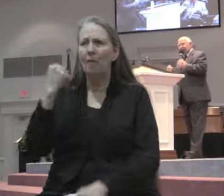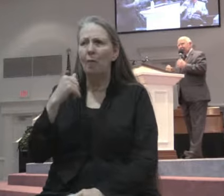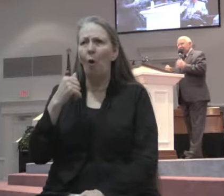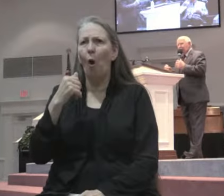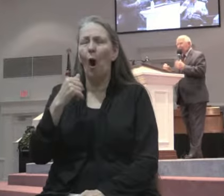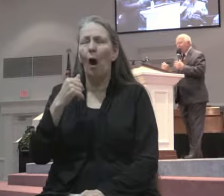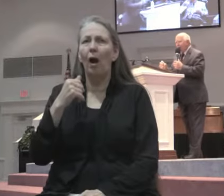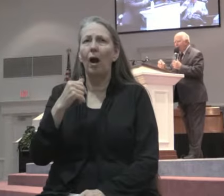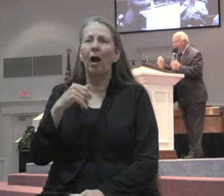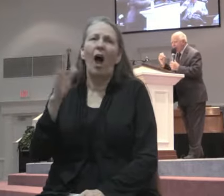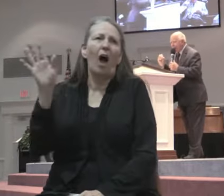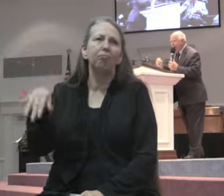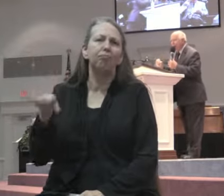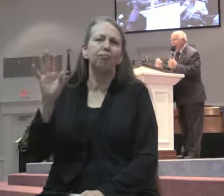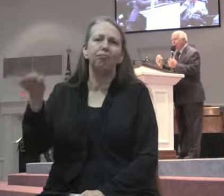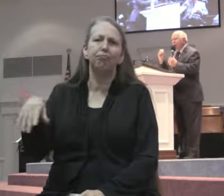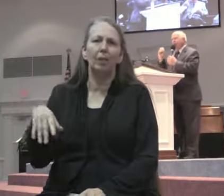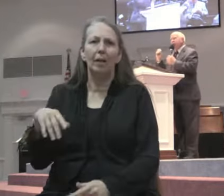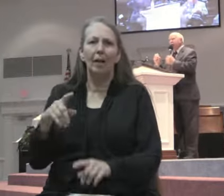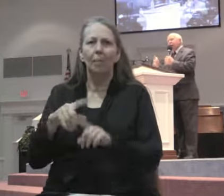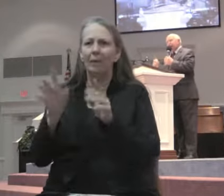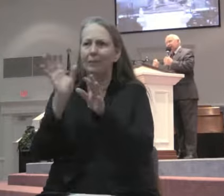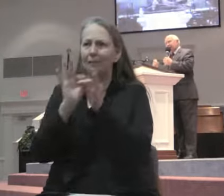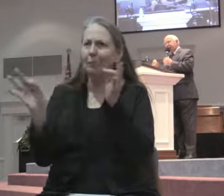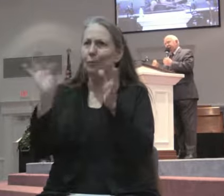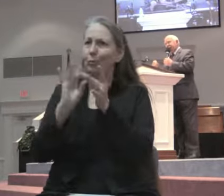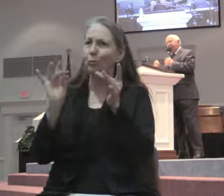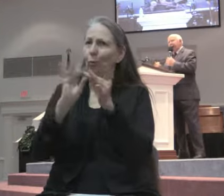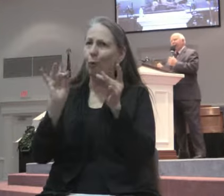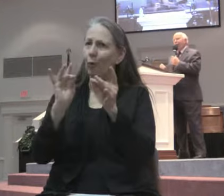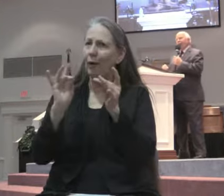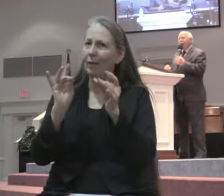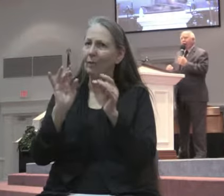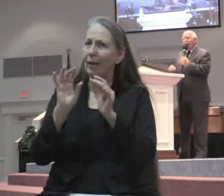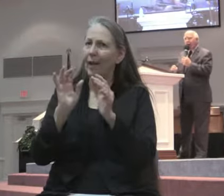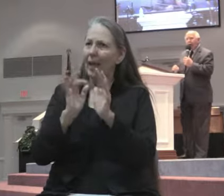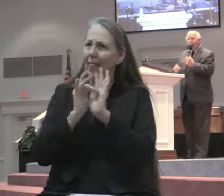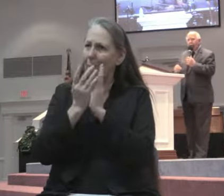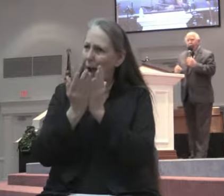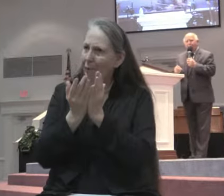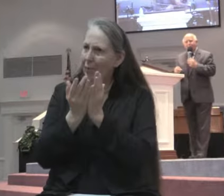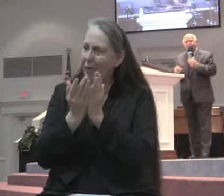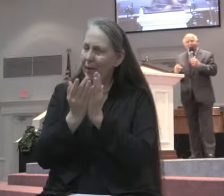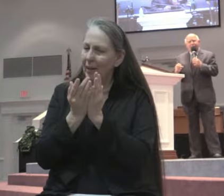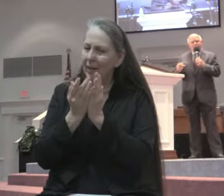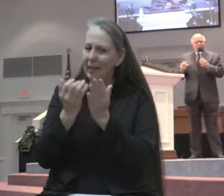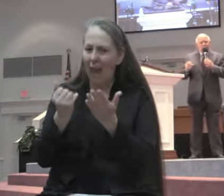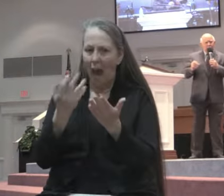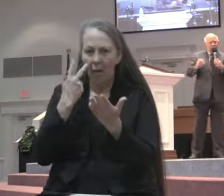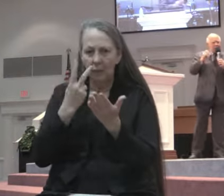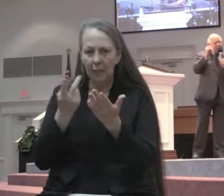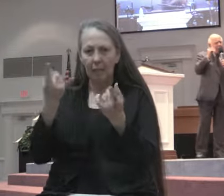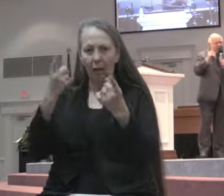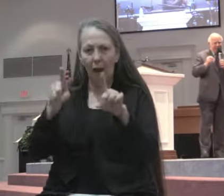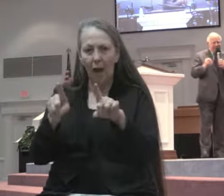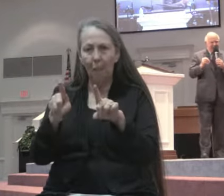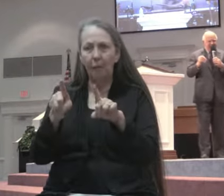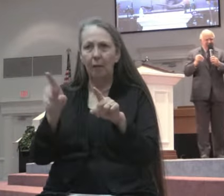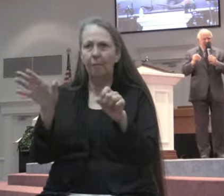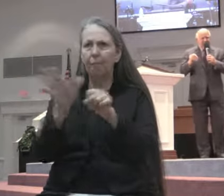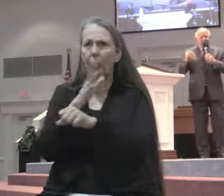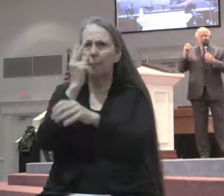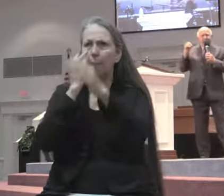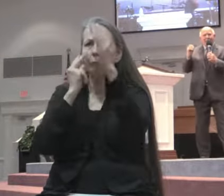granted. Some of the most simple stories in the Word of God are full of